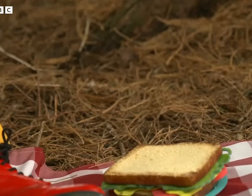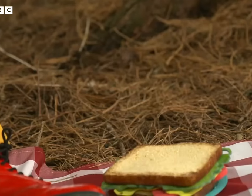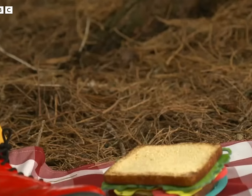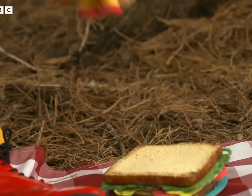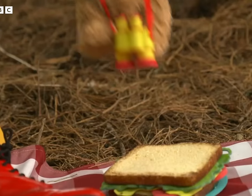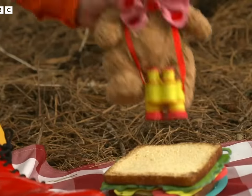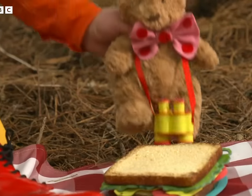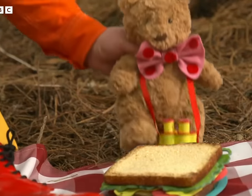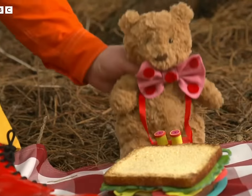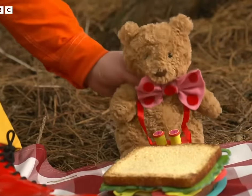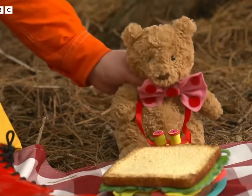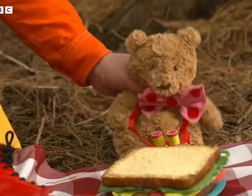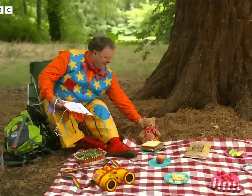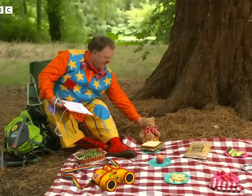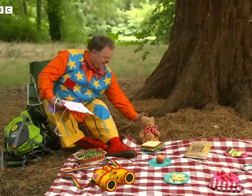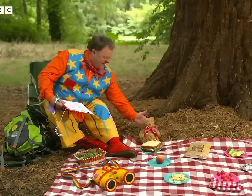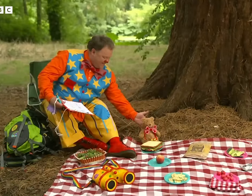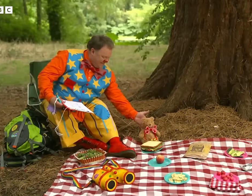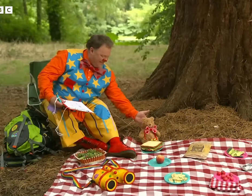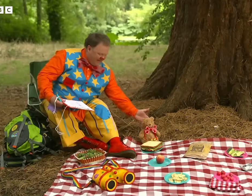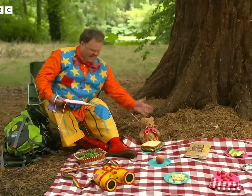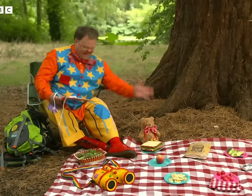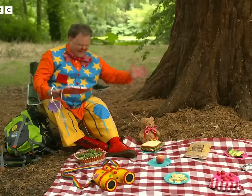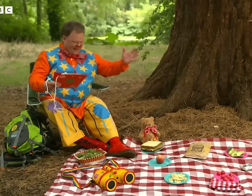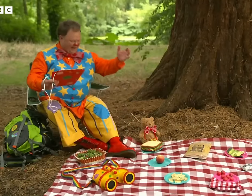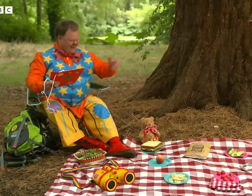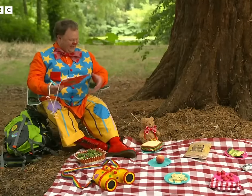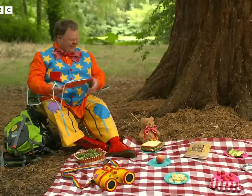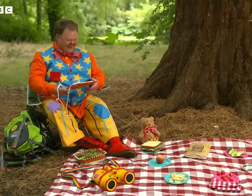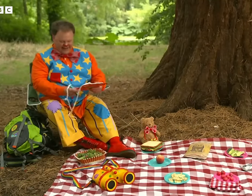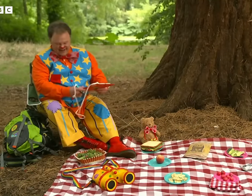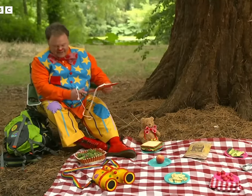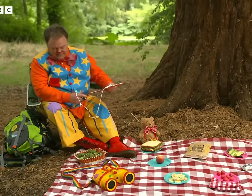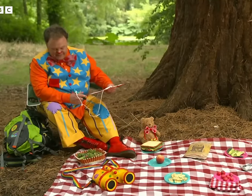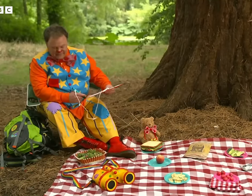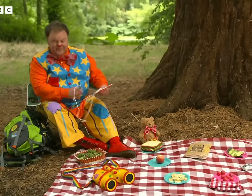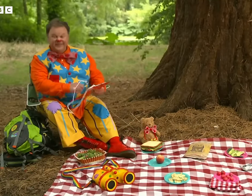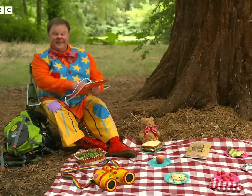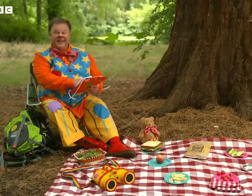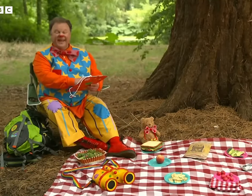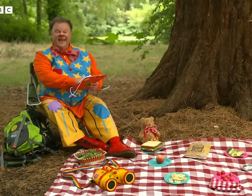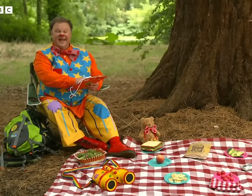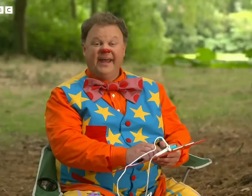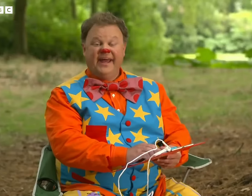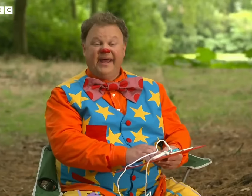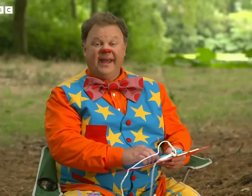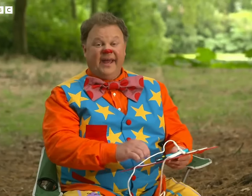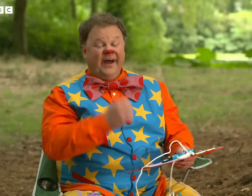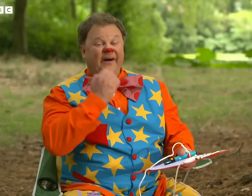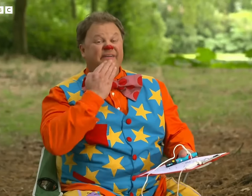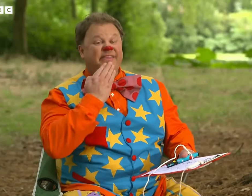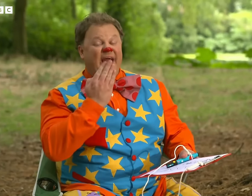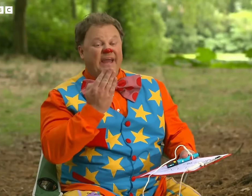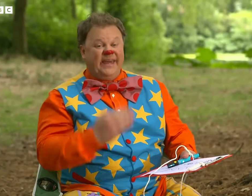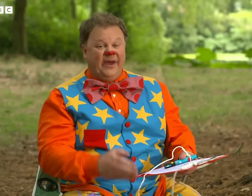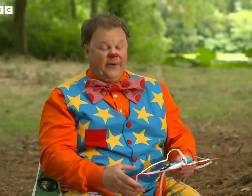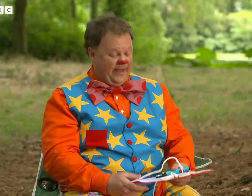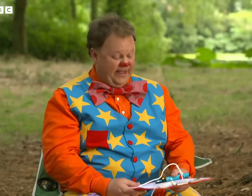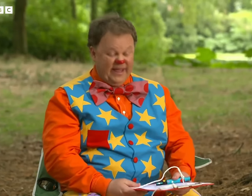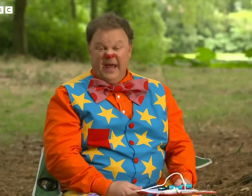There you go, Tumble Ted. Enjoy! Your lunch looks tasty, Mr. Tumble. Oh, thank you!